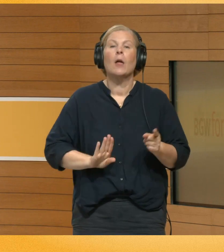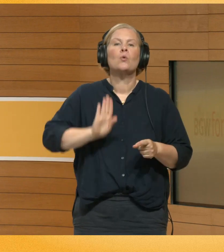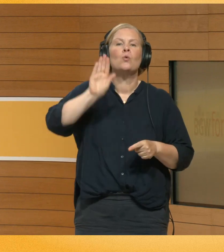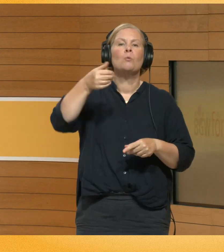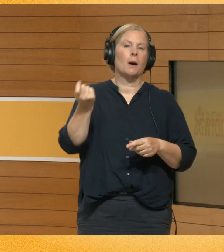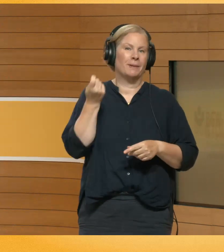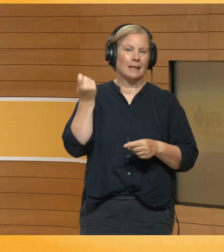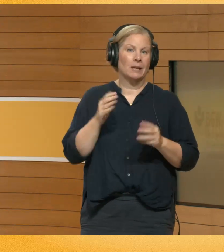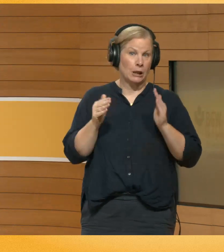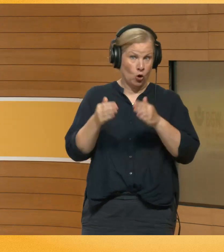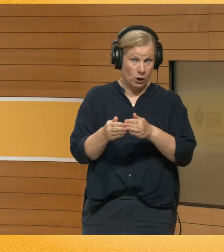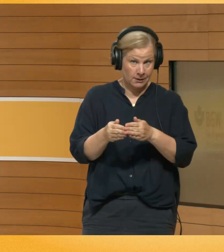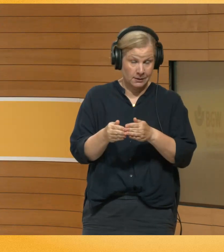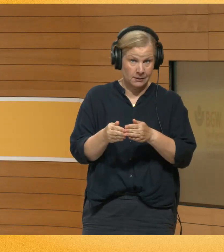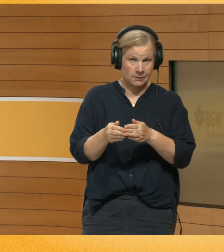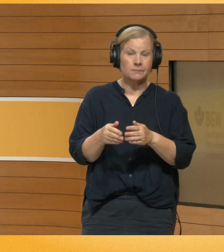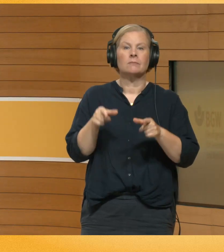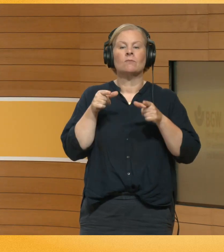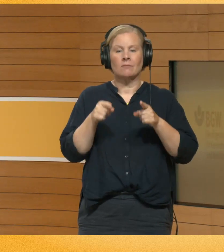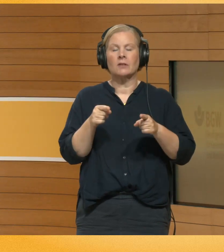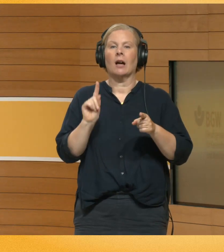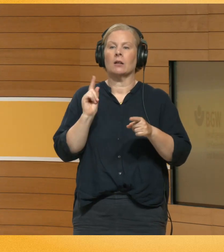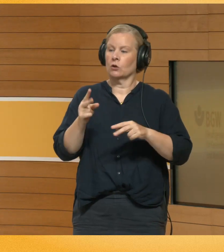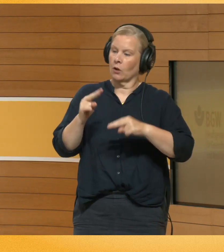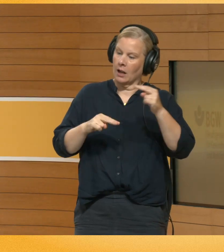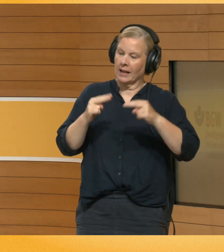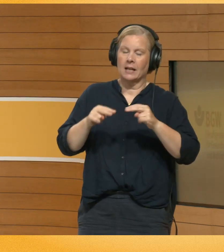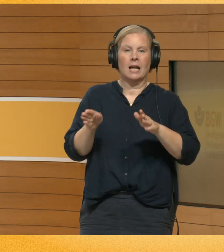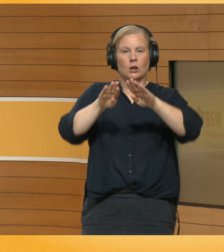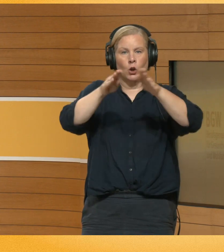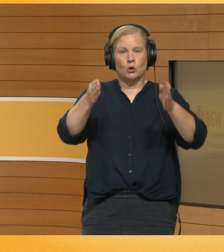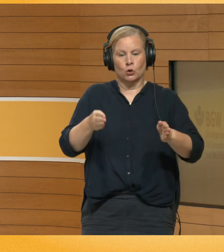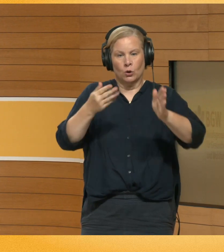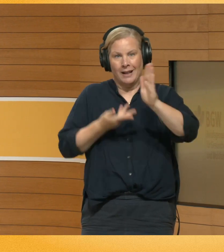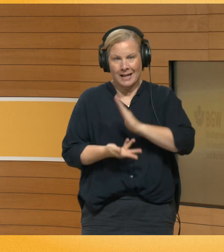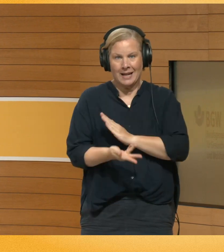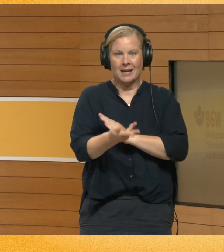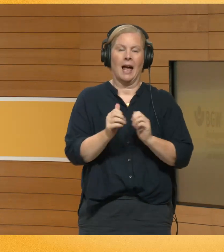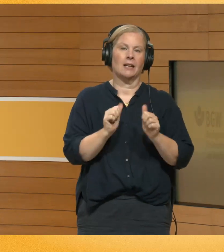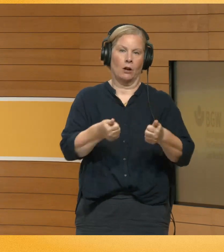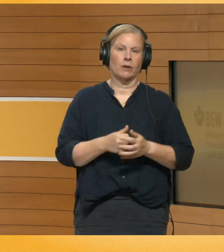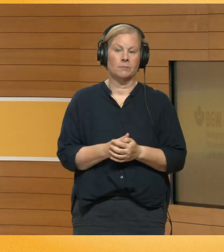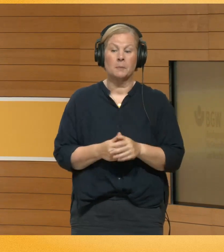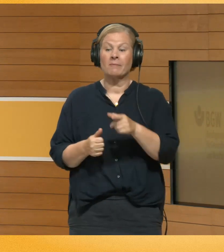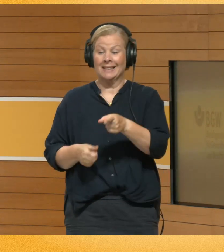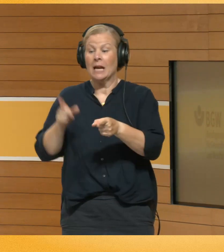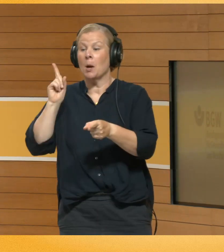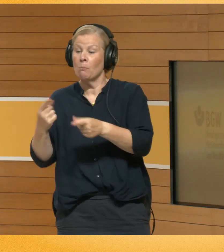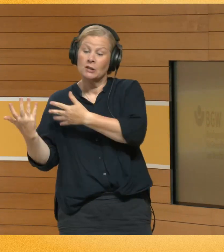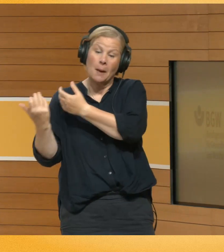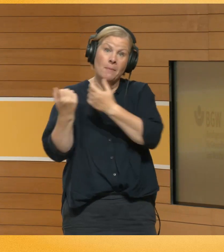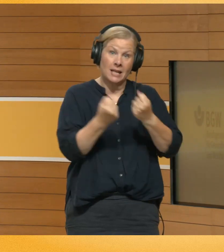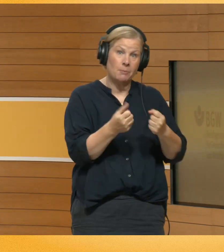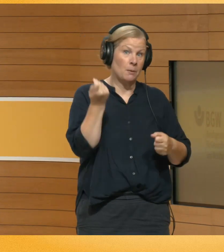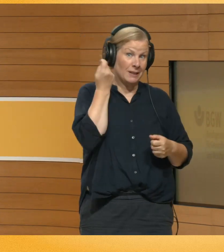still in qualification measures get to know this tubular gliding aid,